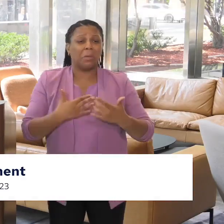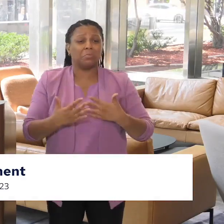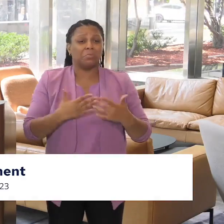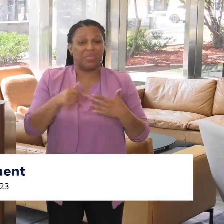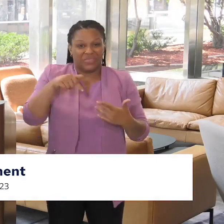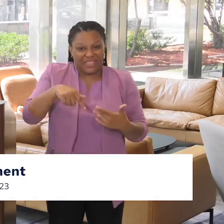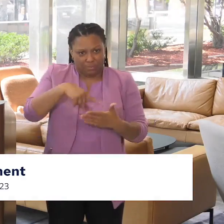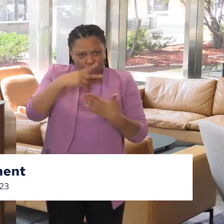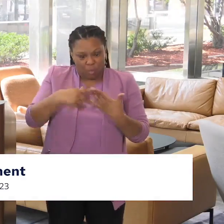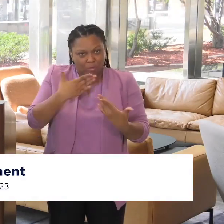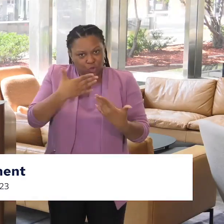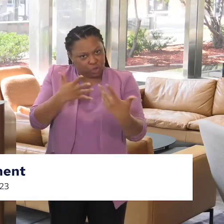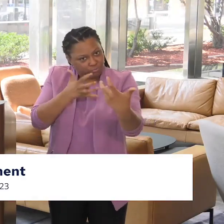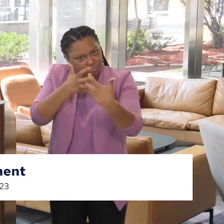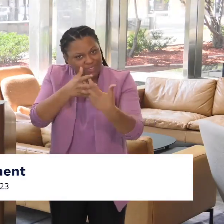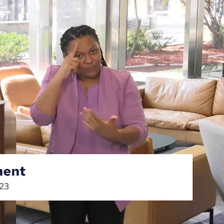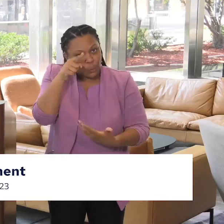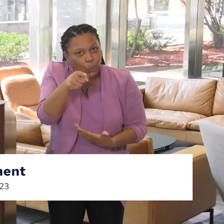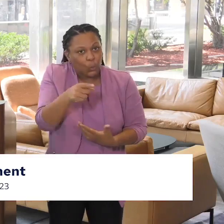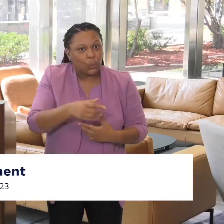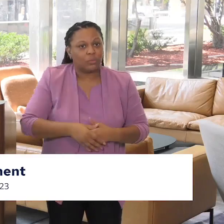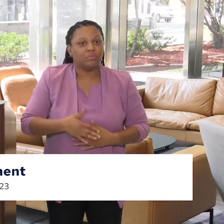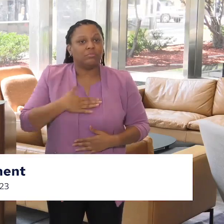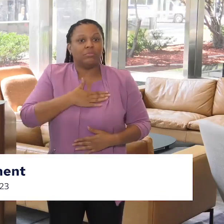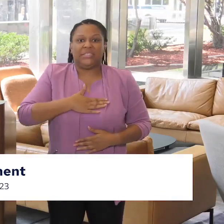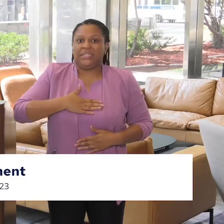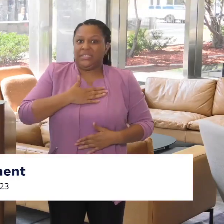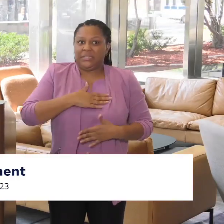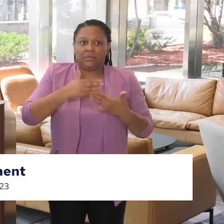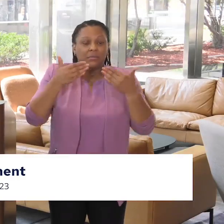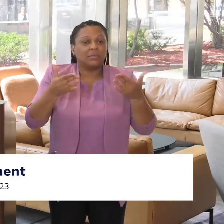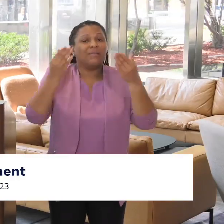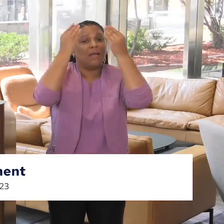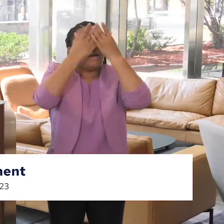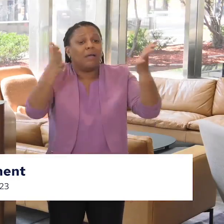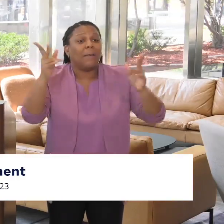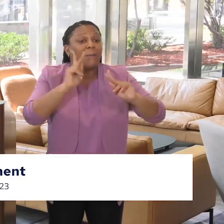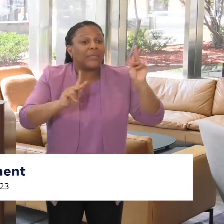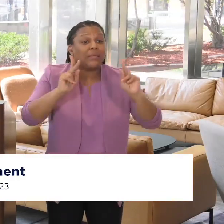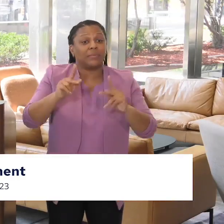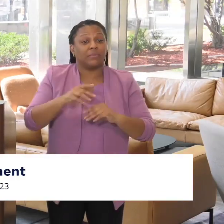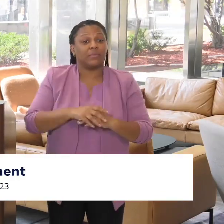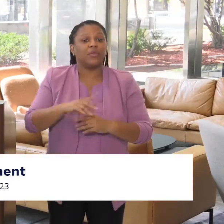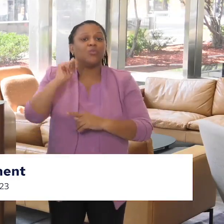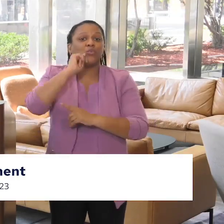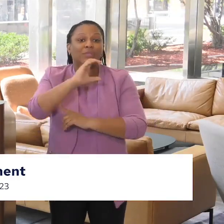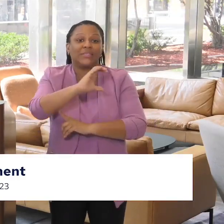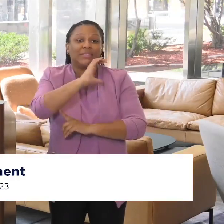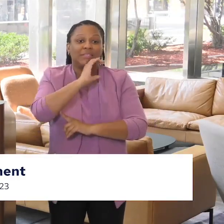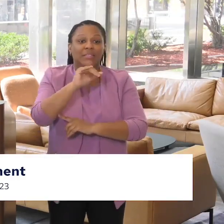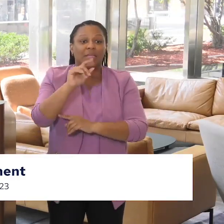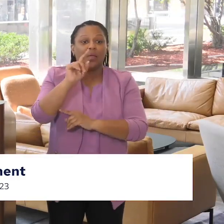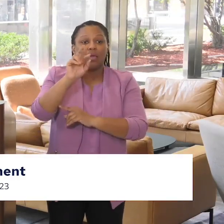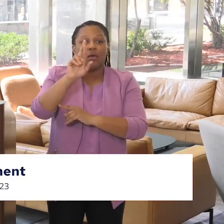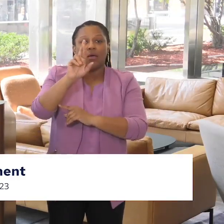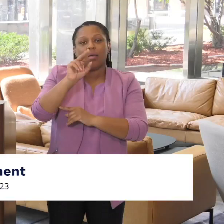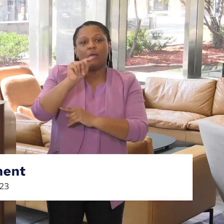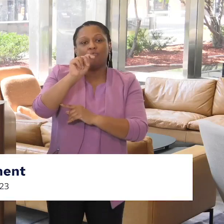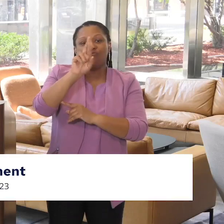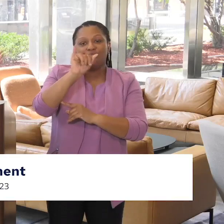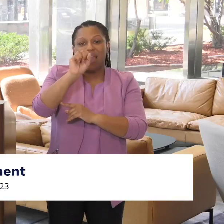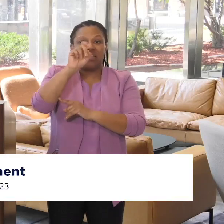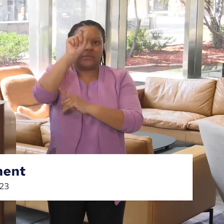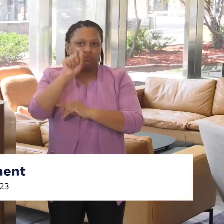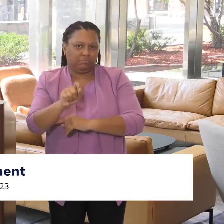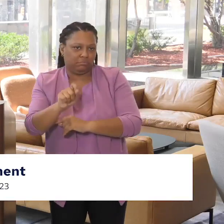for you. Youth, please share the news. TwinCitiesRise.org. We need your help to build enrollments in this